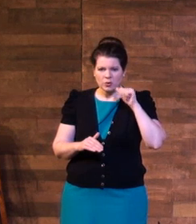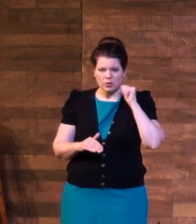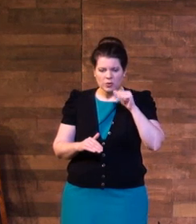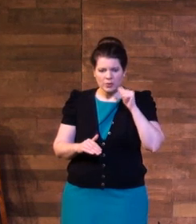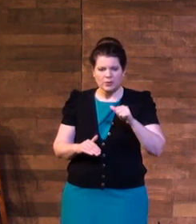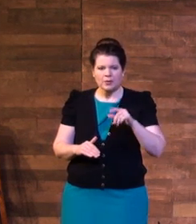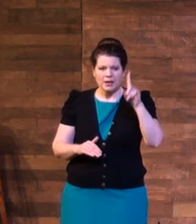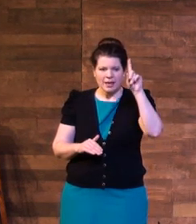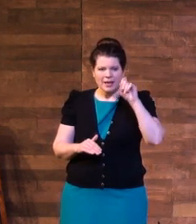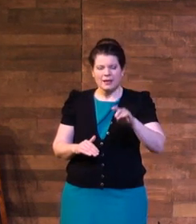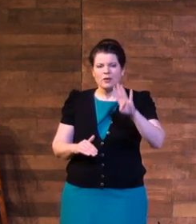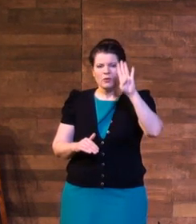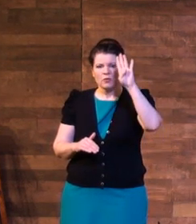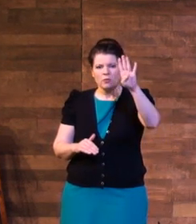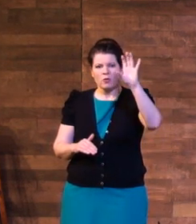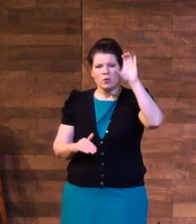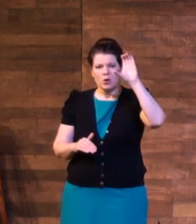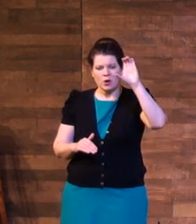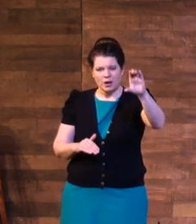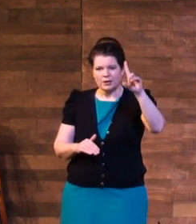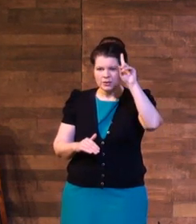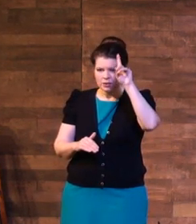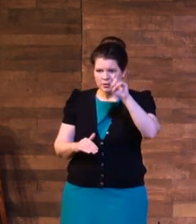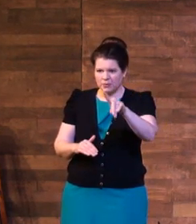400 questions a day.